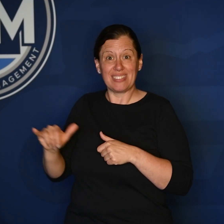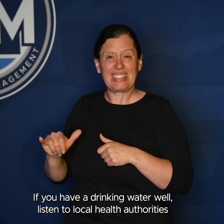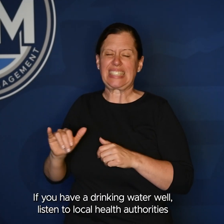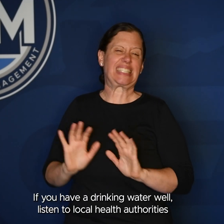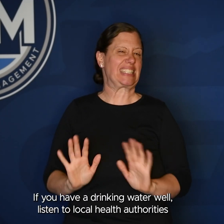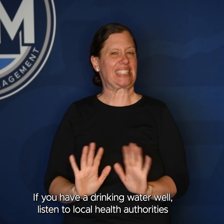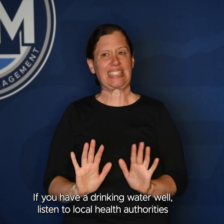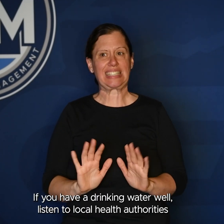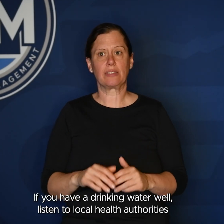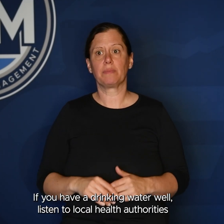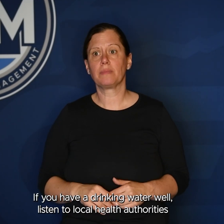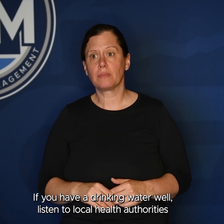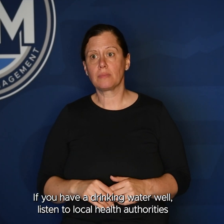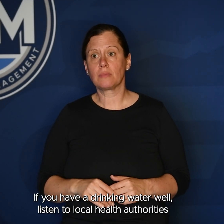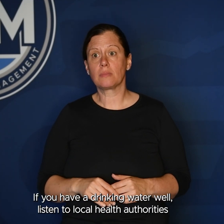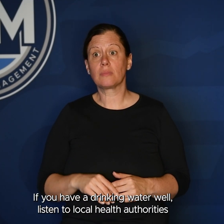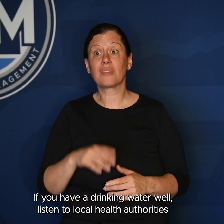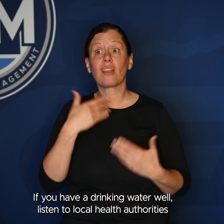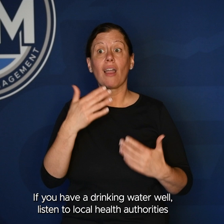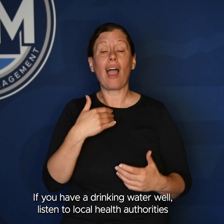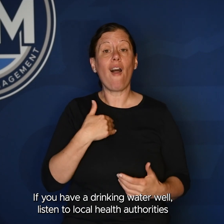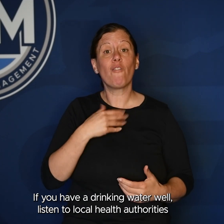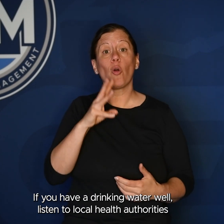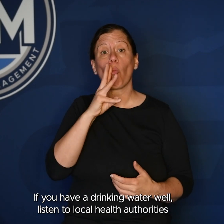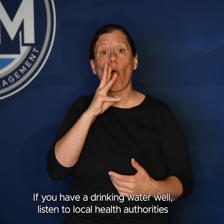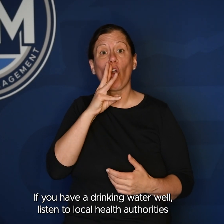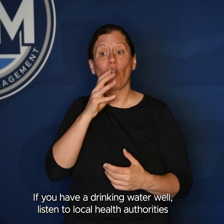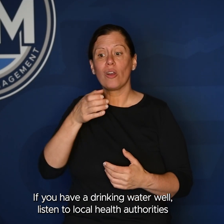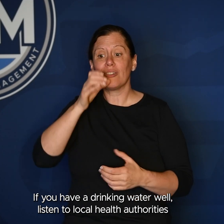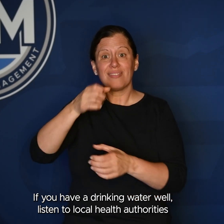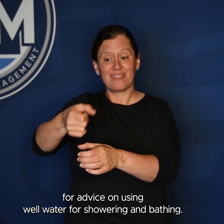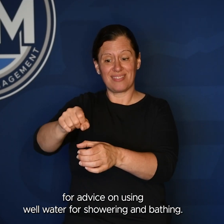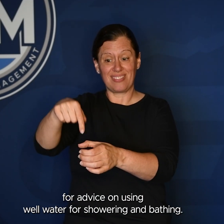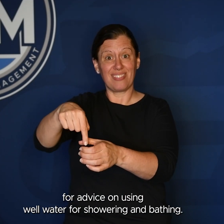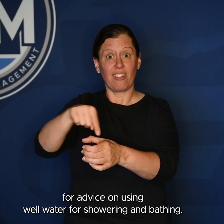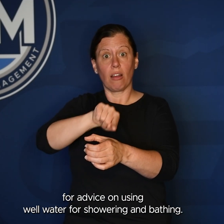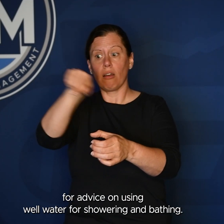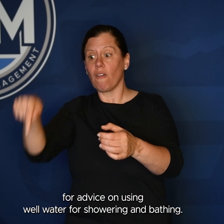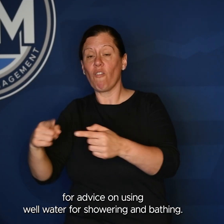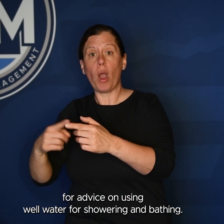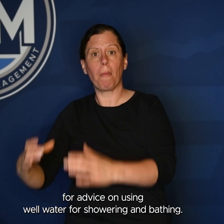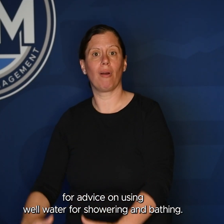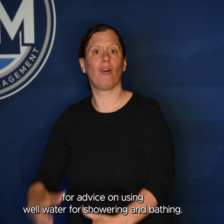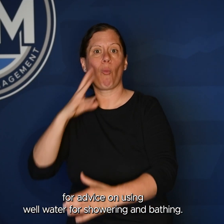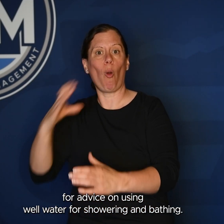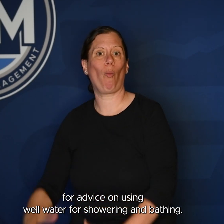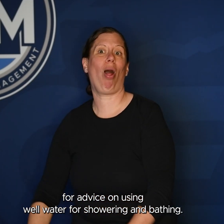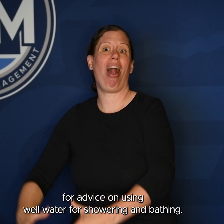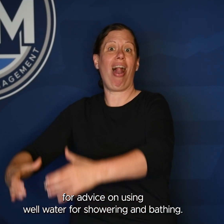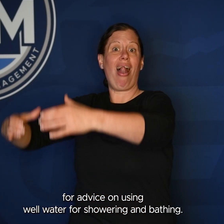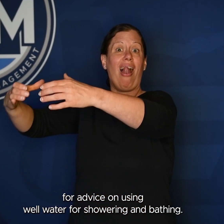If you have a drinking water well, listen to local health authorities for advice on using well water for showering and